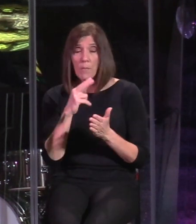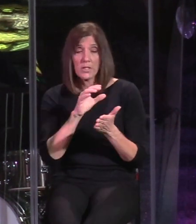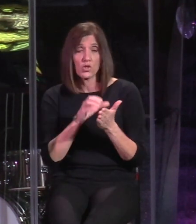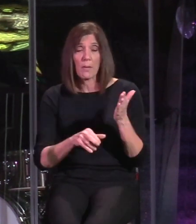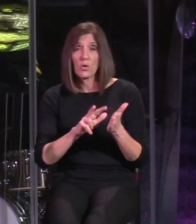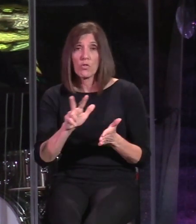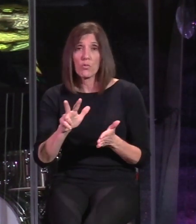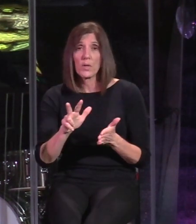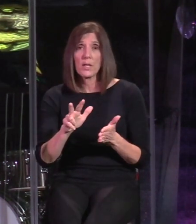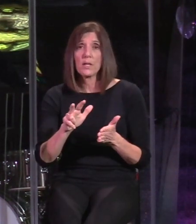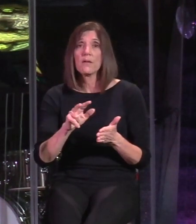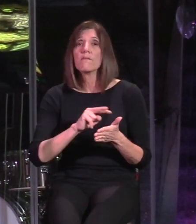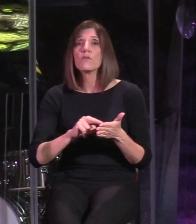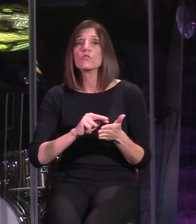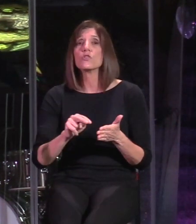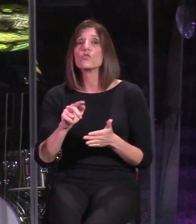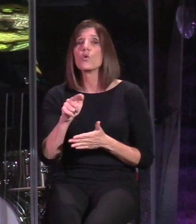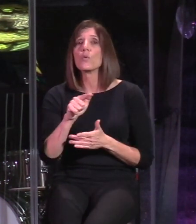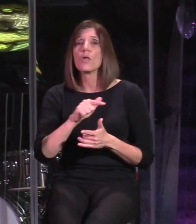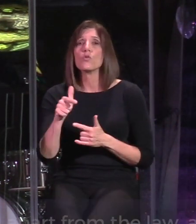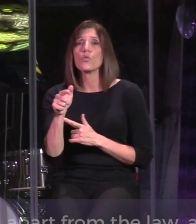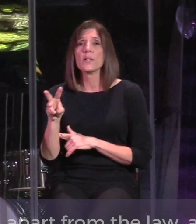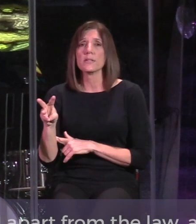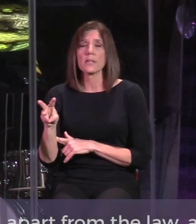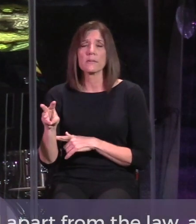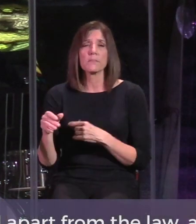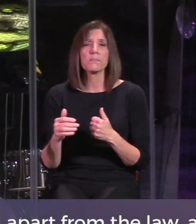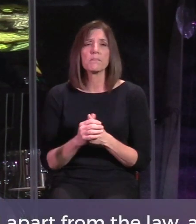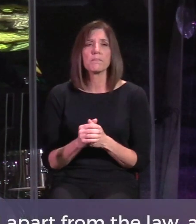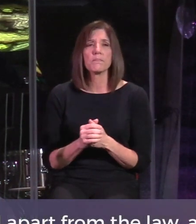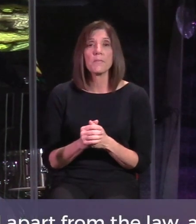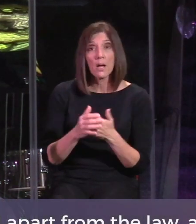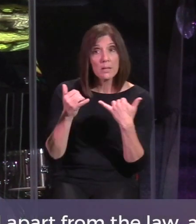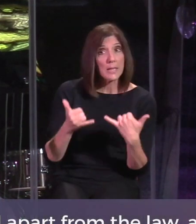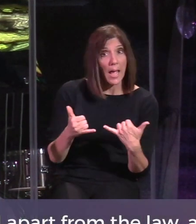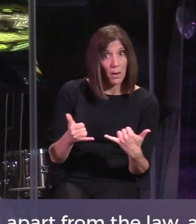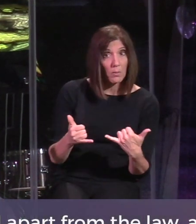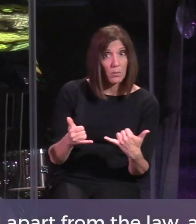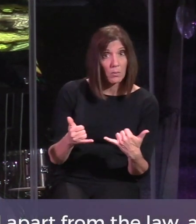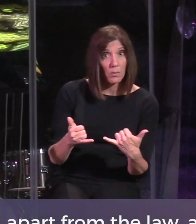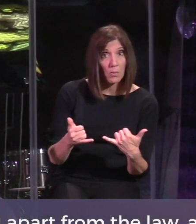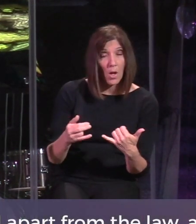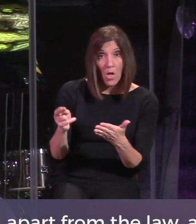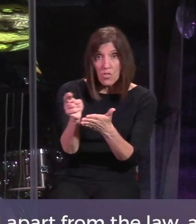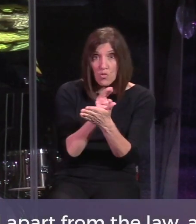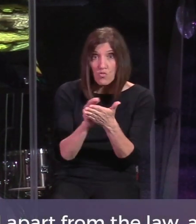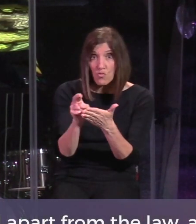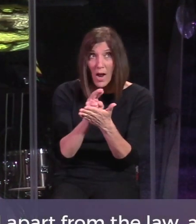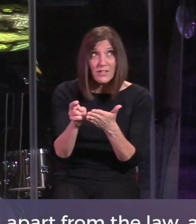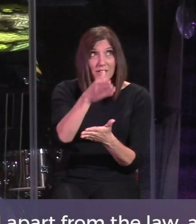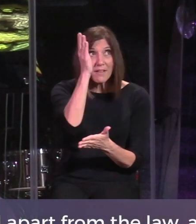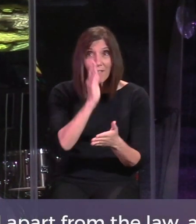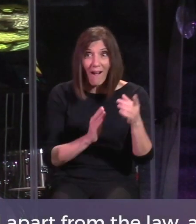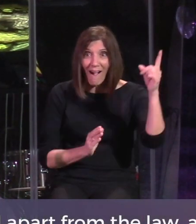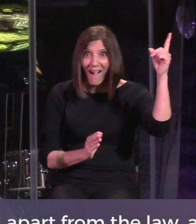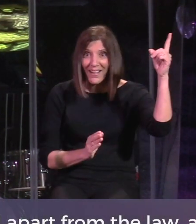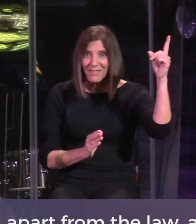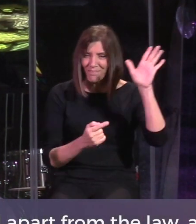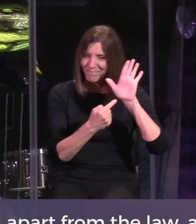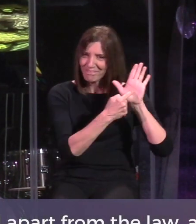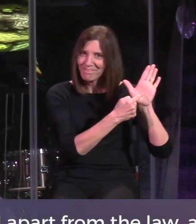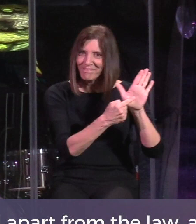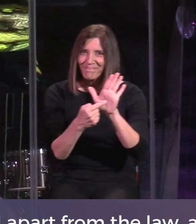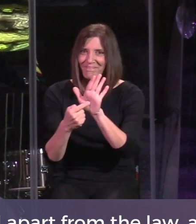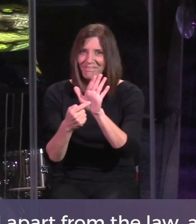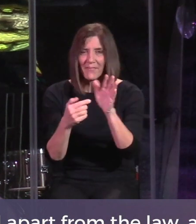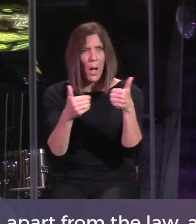through 26, which says, "But now the righteousness of God has been manifested